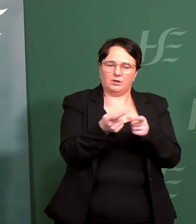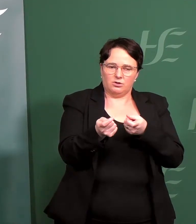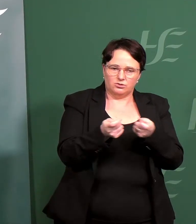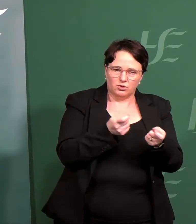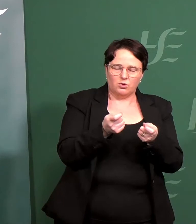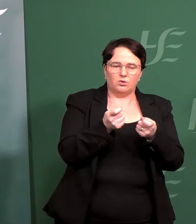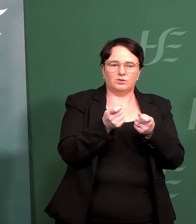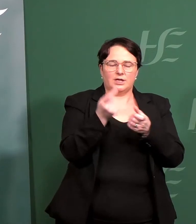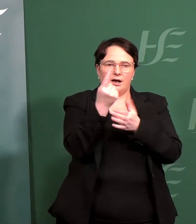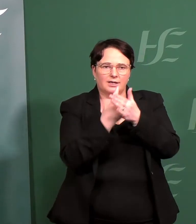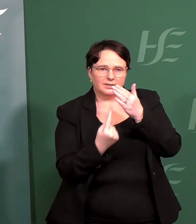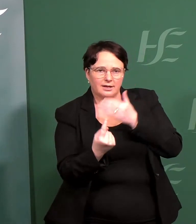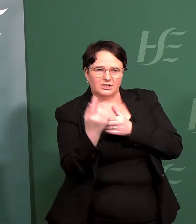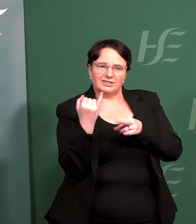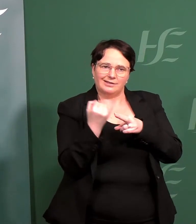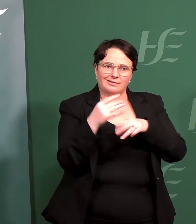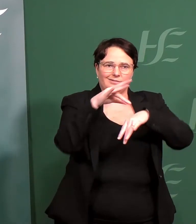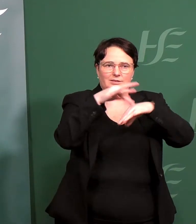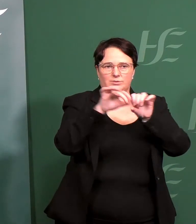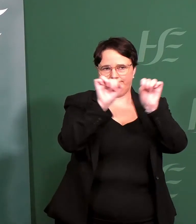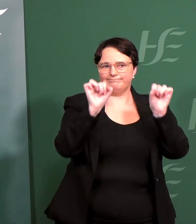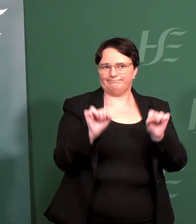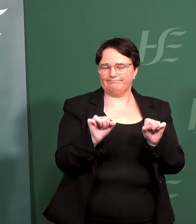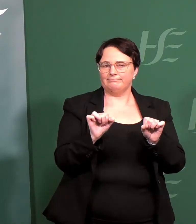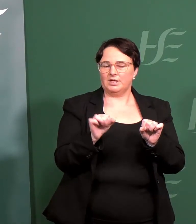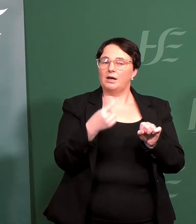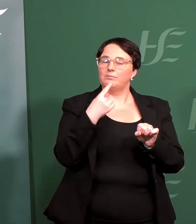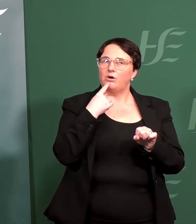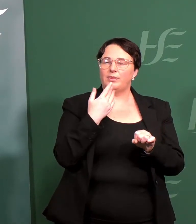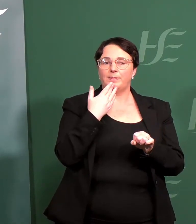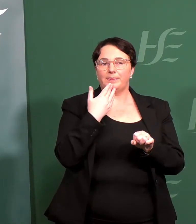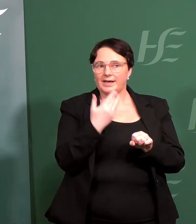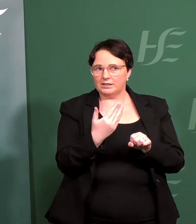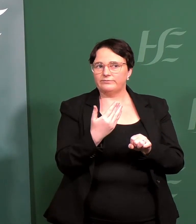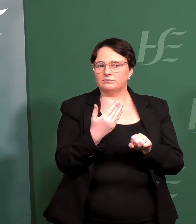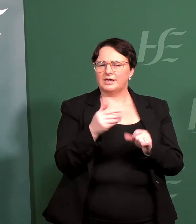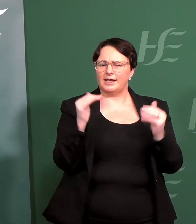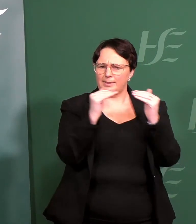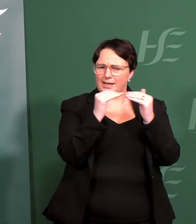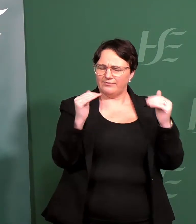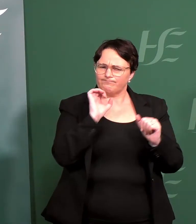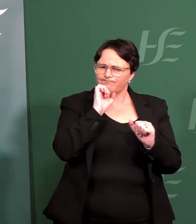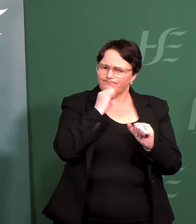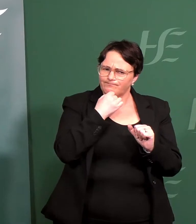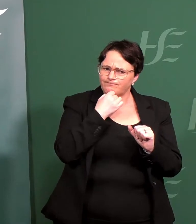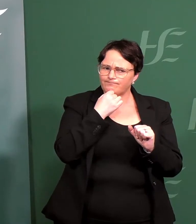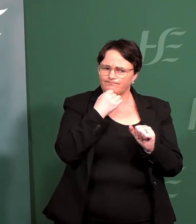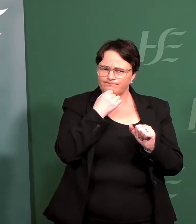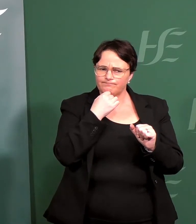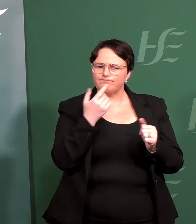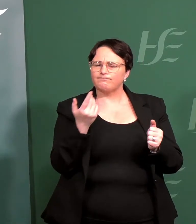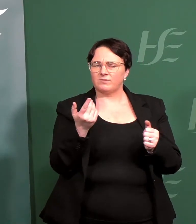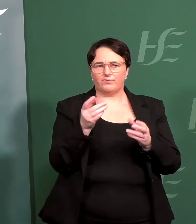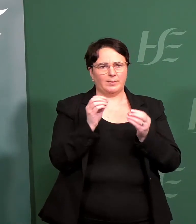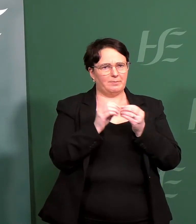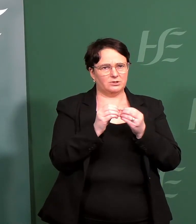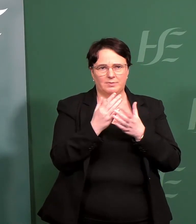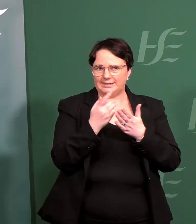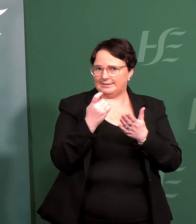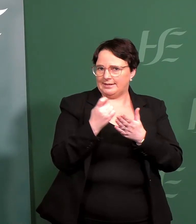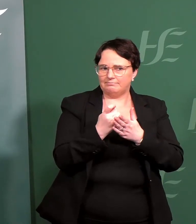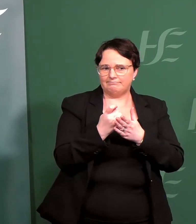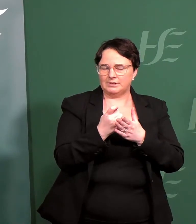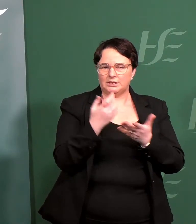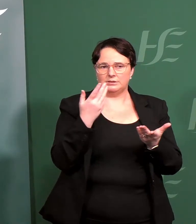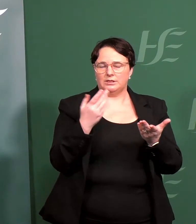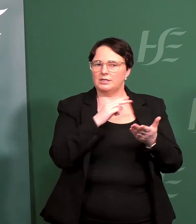hospital system as we work through those numbers. But thankfully, the level of severity, as we reported here many times, is not as